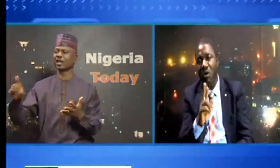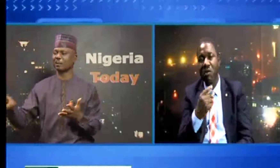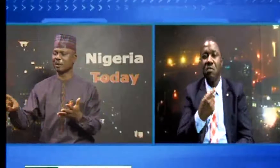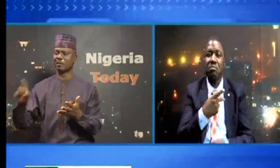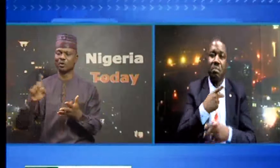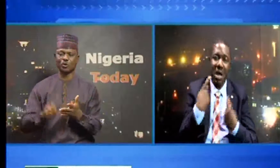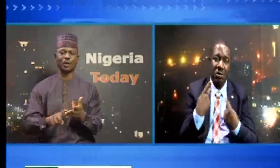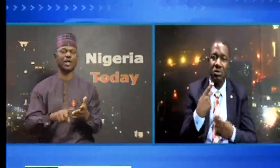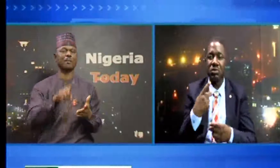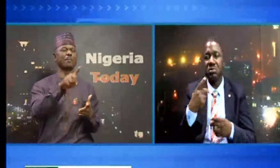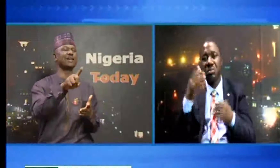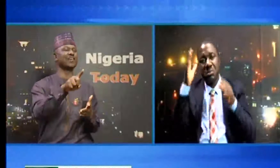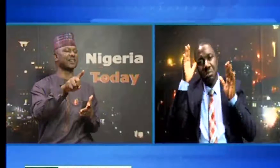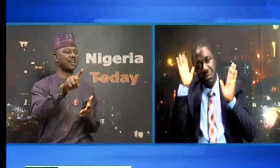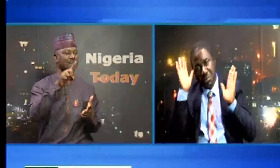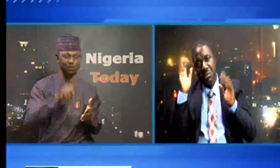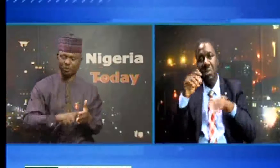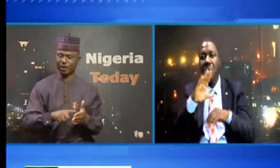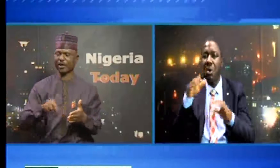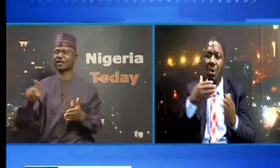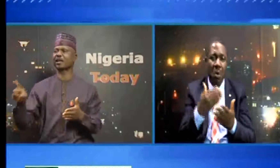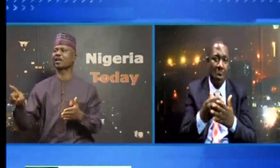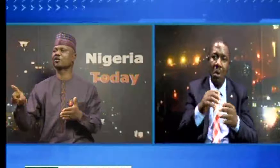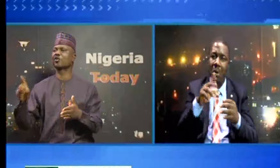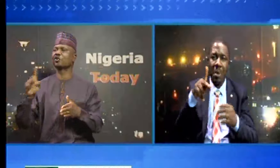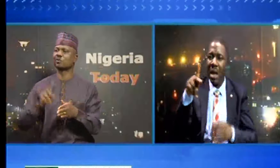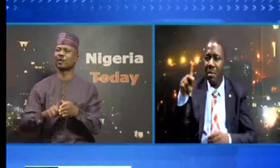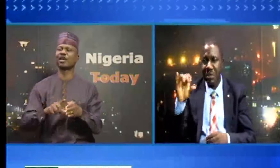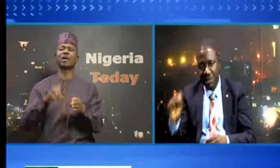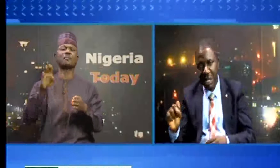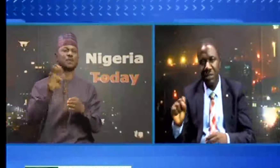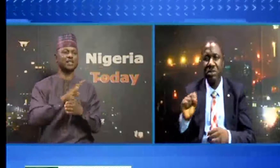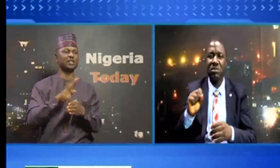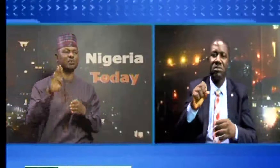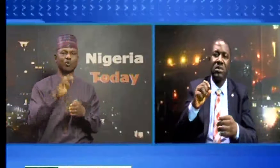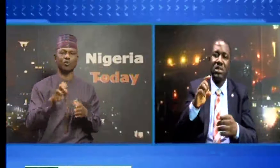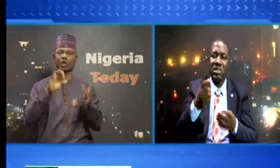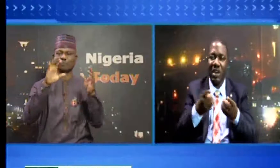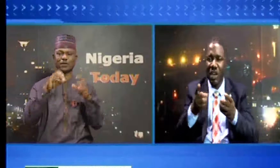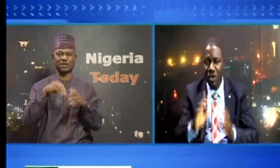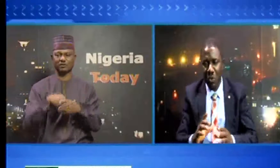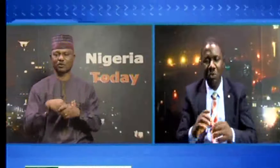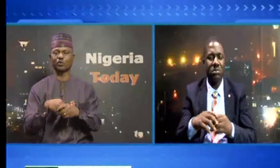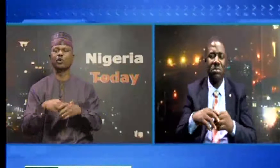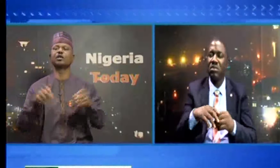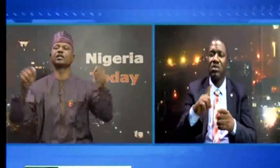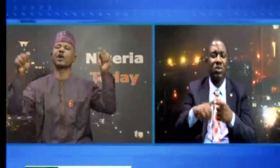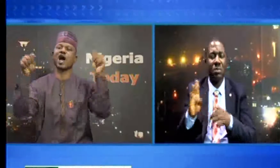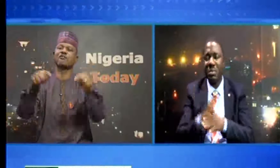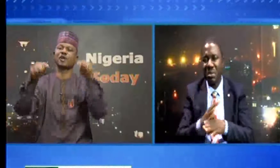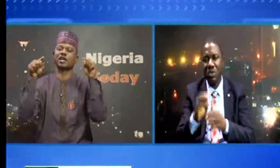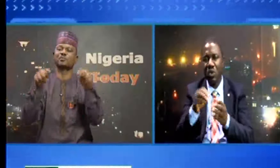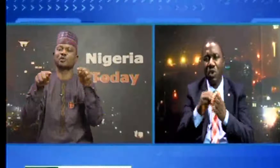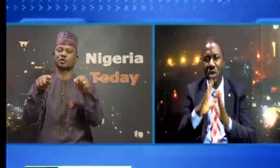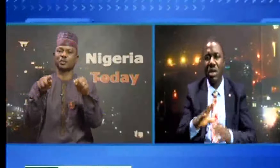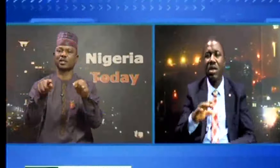being an imam, to being a permanent secretary, to being a director, to being a business mogul, a business investor, you